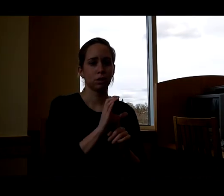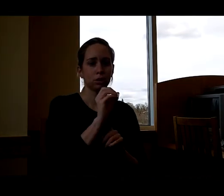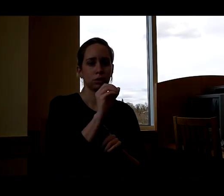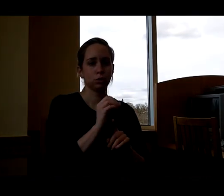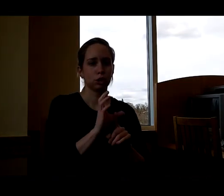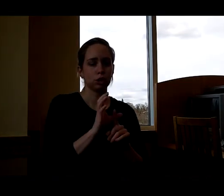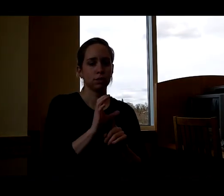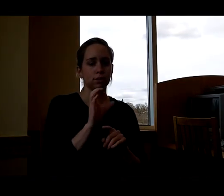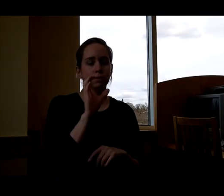point,